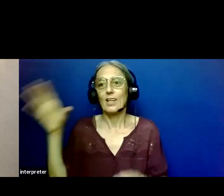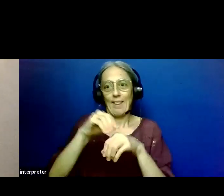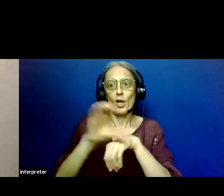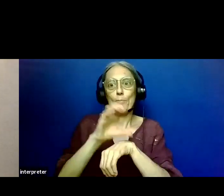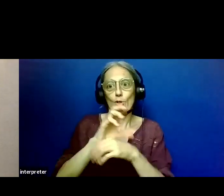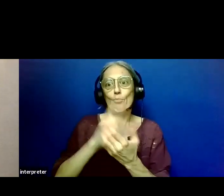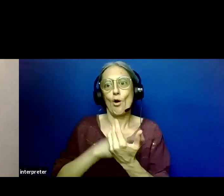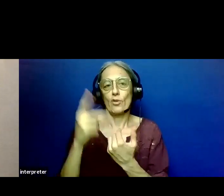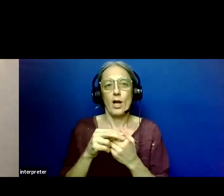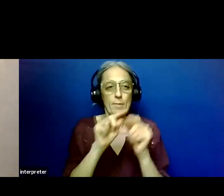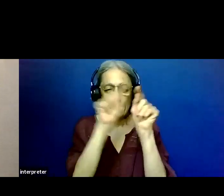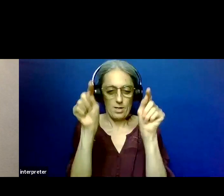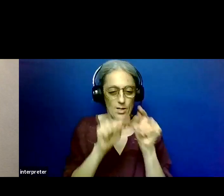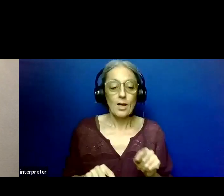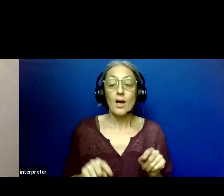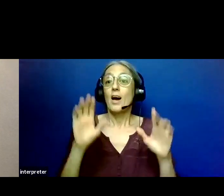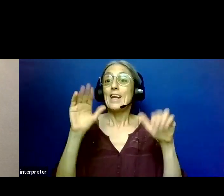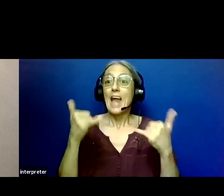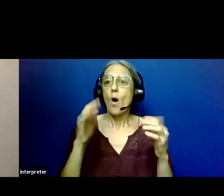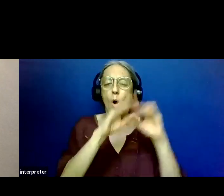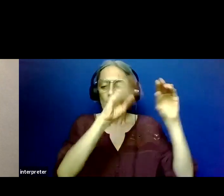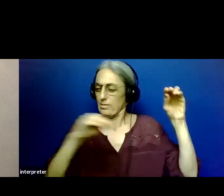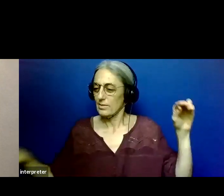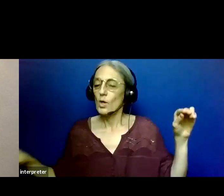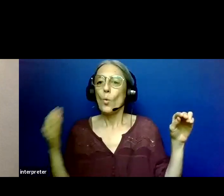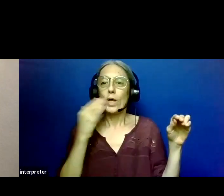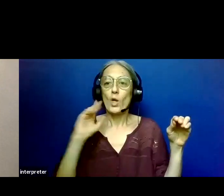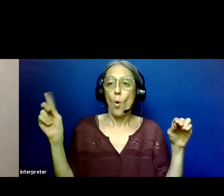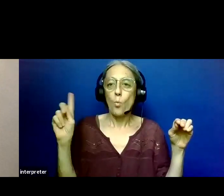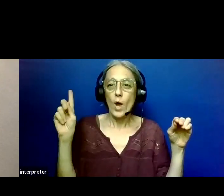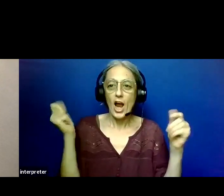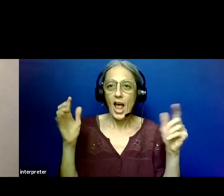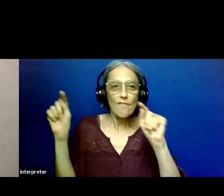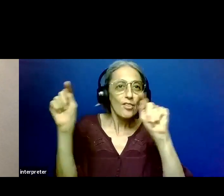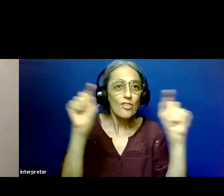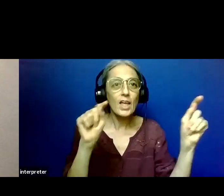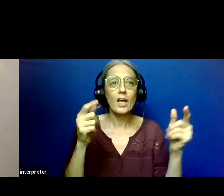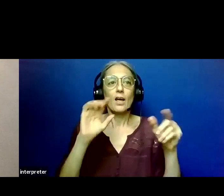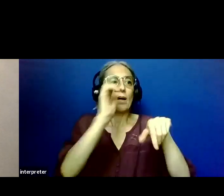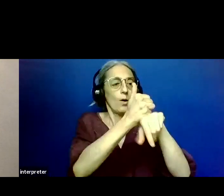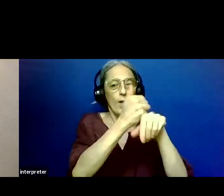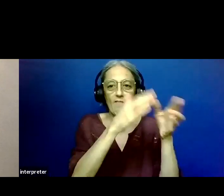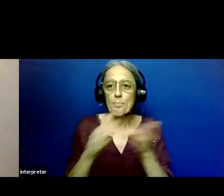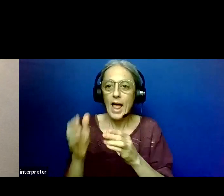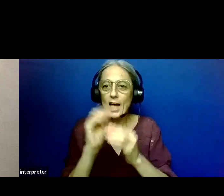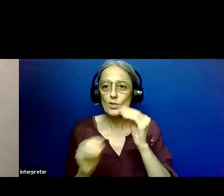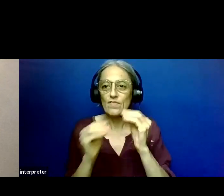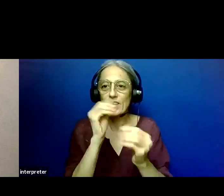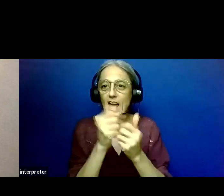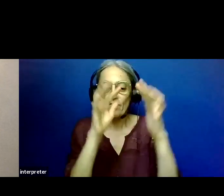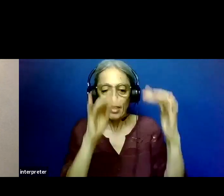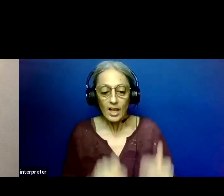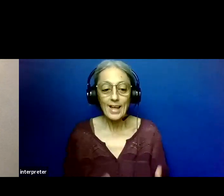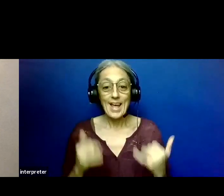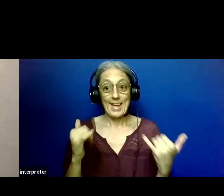And we know exactly where they are. We have architectural plans on how to fix everything. We're working on the when because